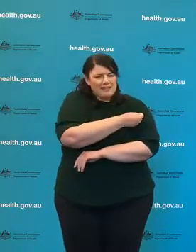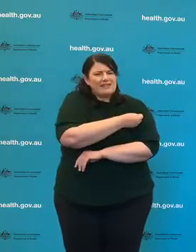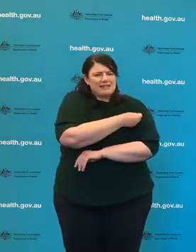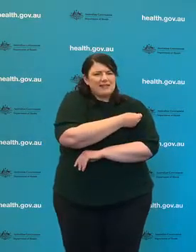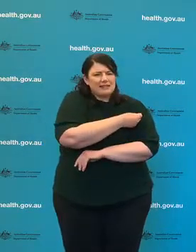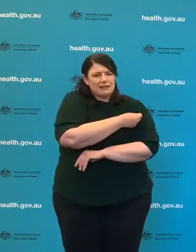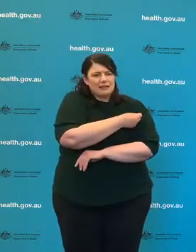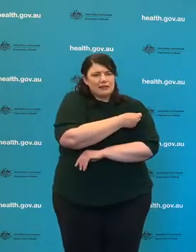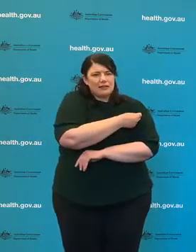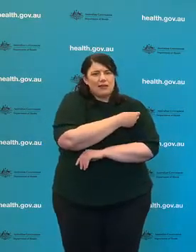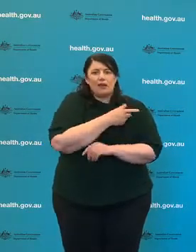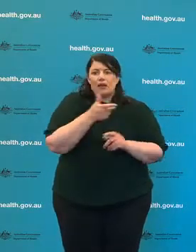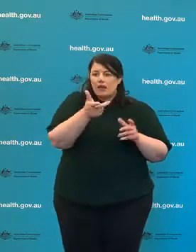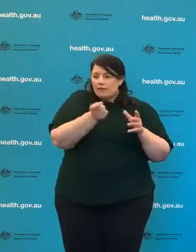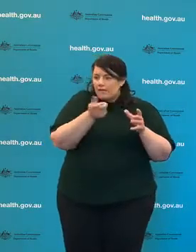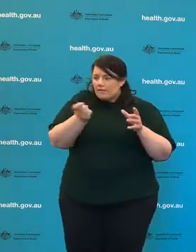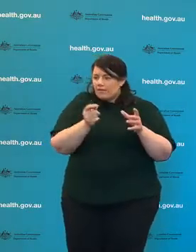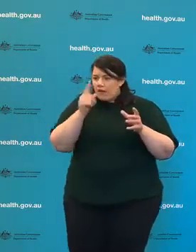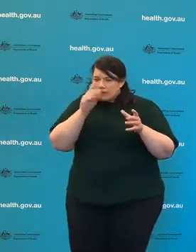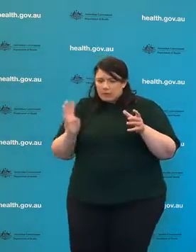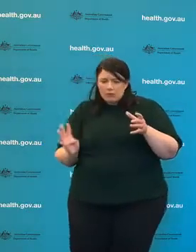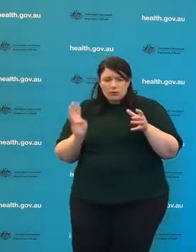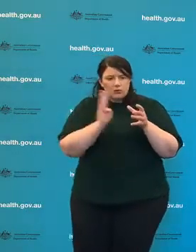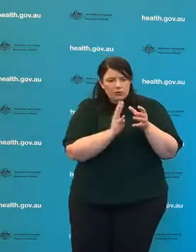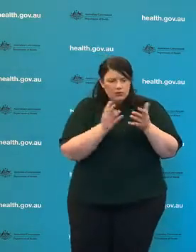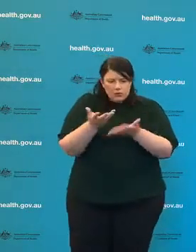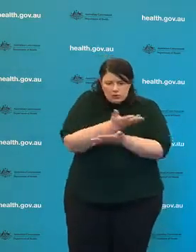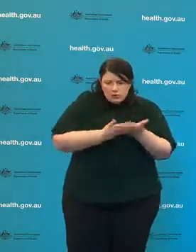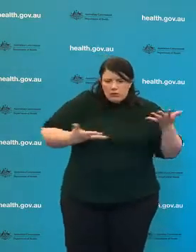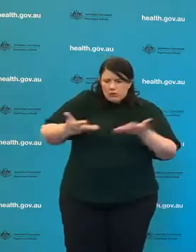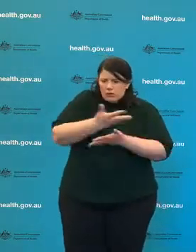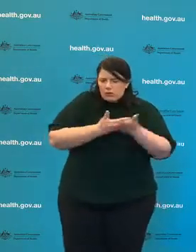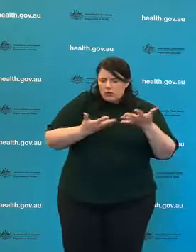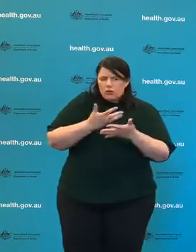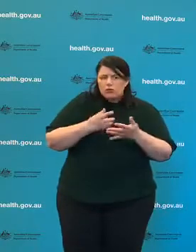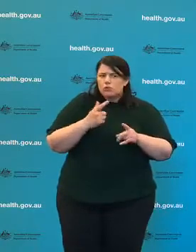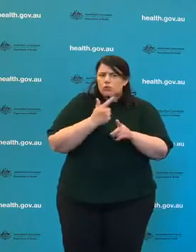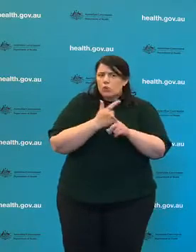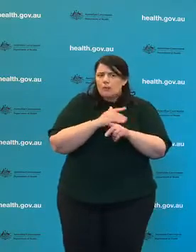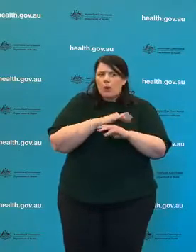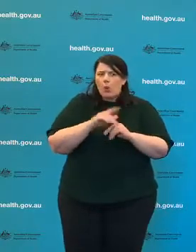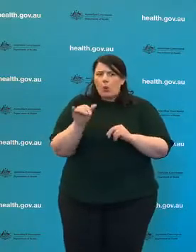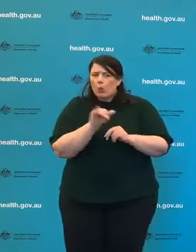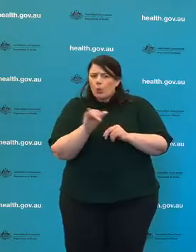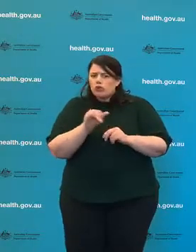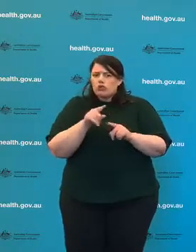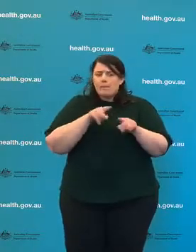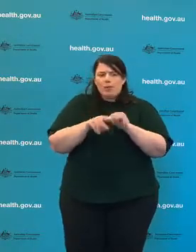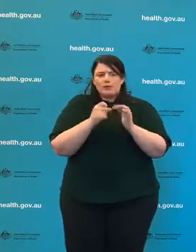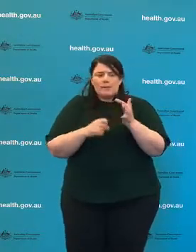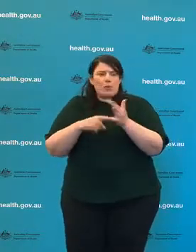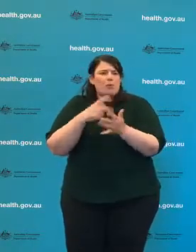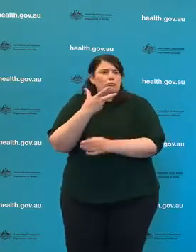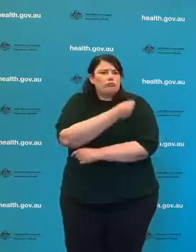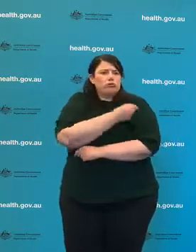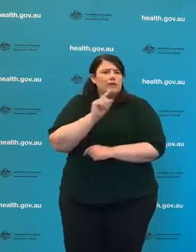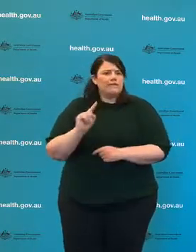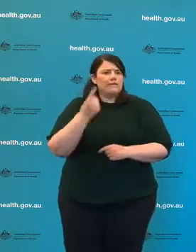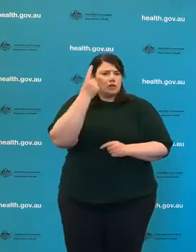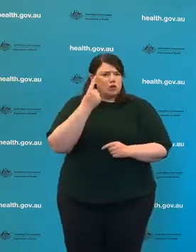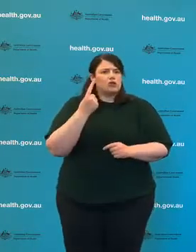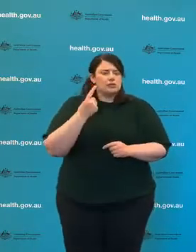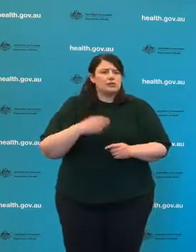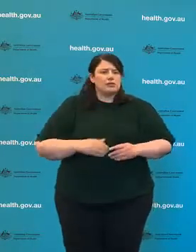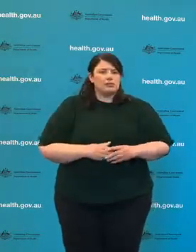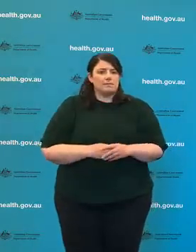together community stakeholders and professional groups. We're all looking at those prioritisation issues. So it's not the